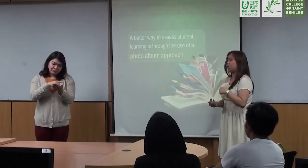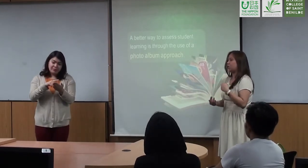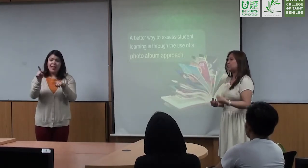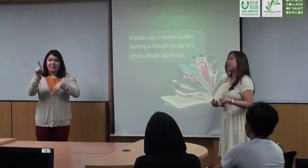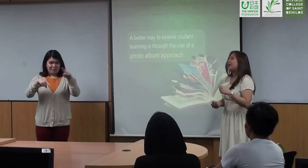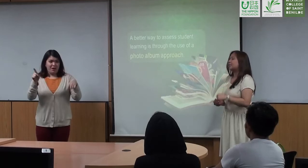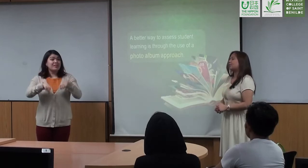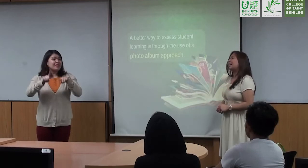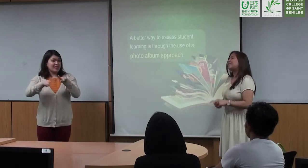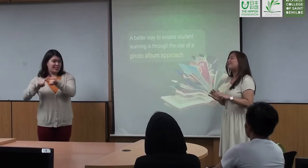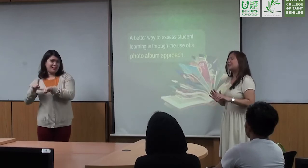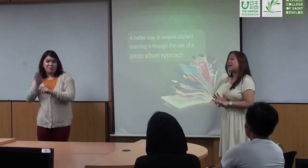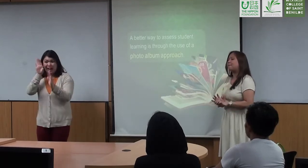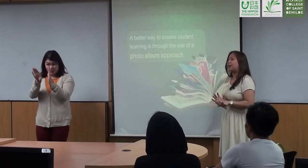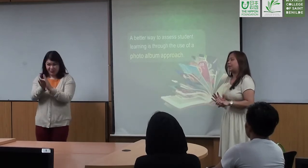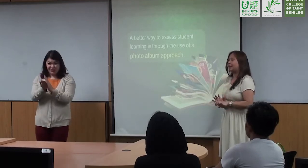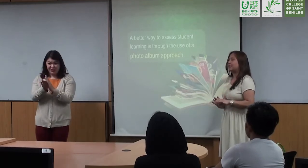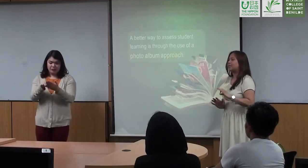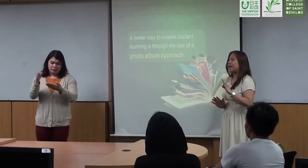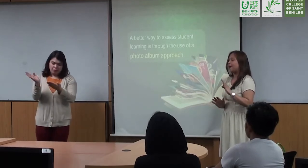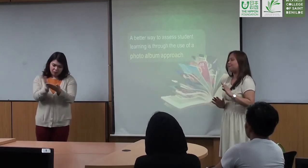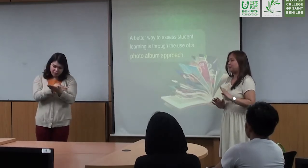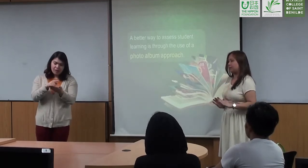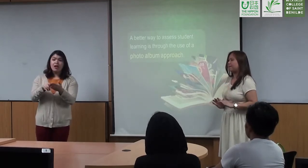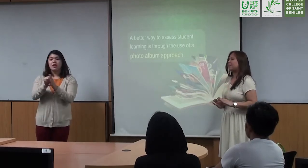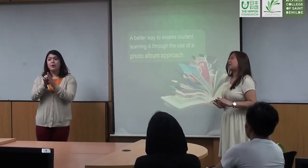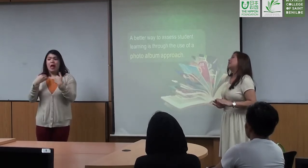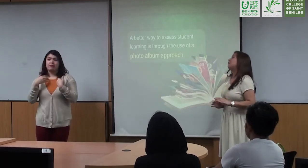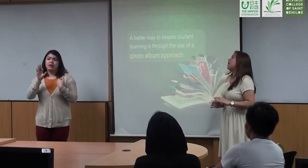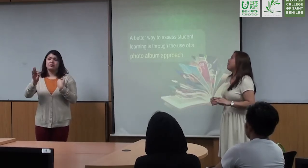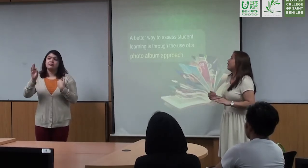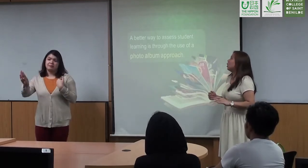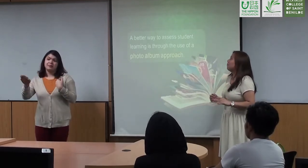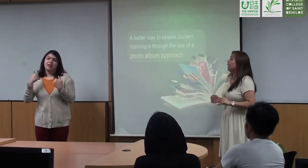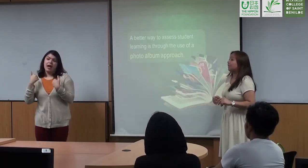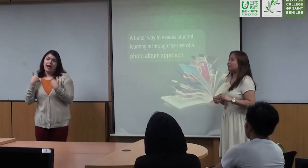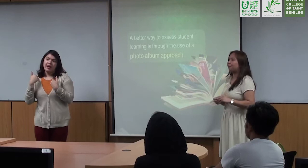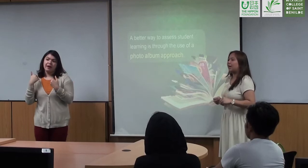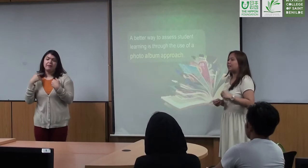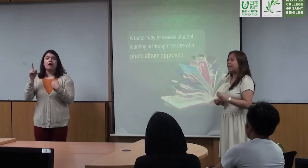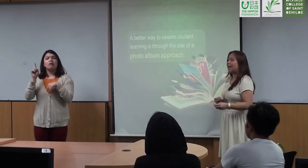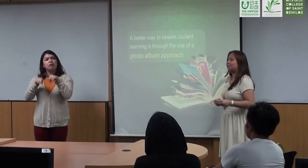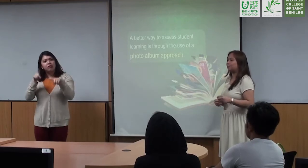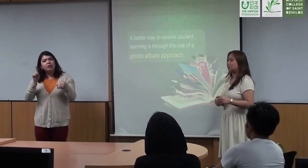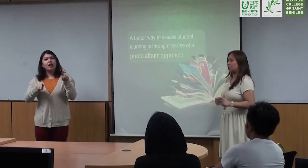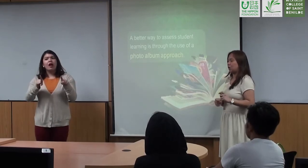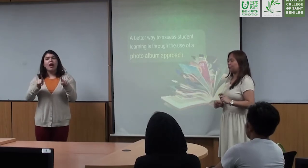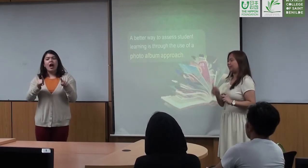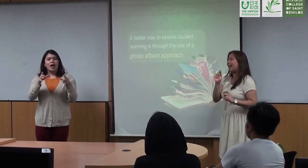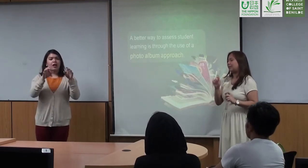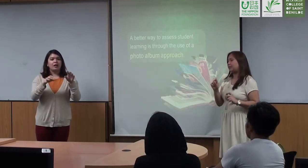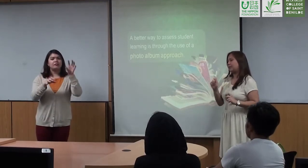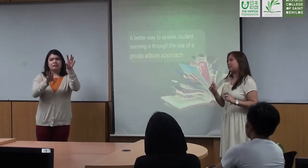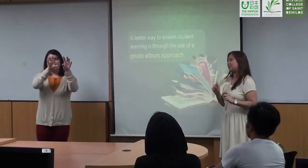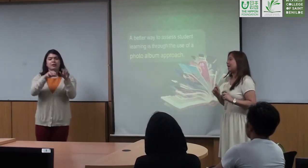different pictures. So let's say for example, sa FB, diba merong mga different albums